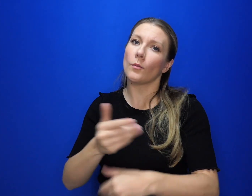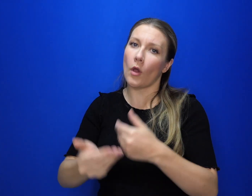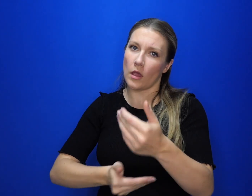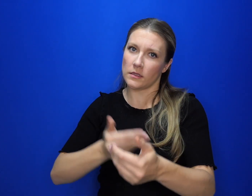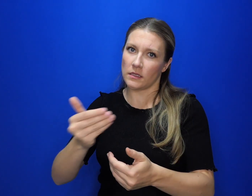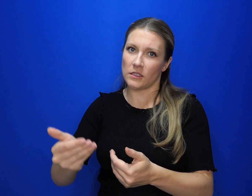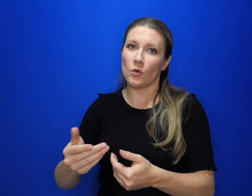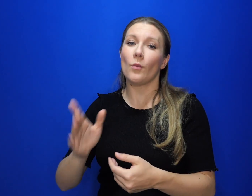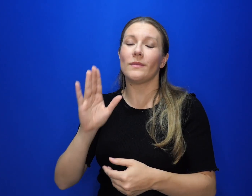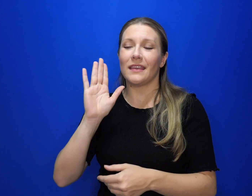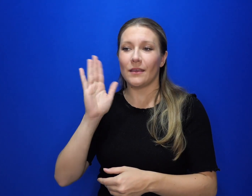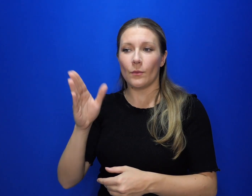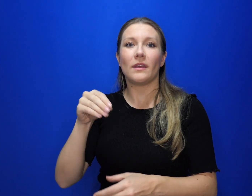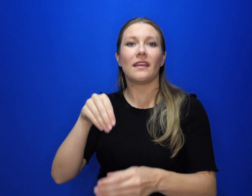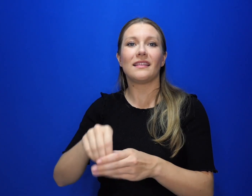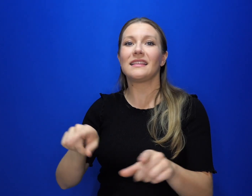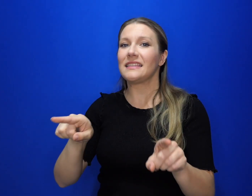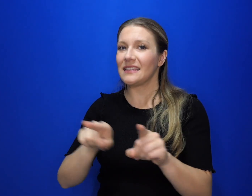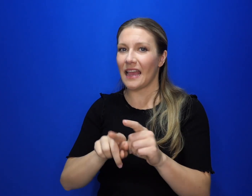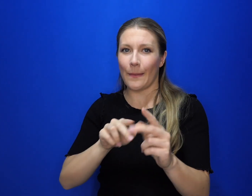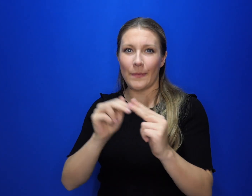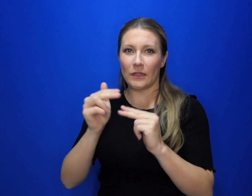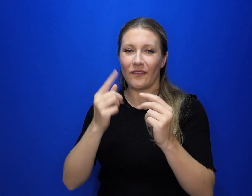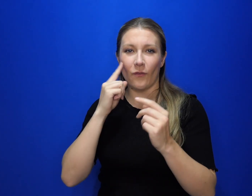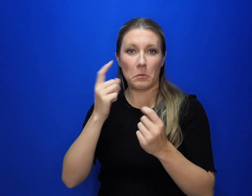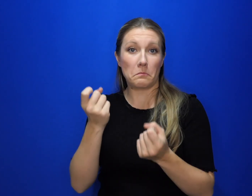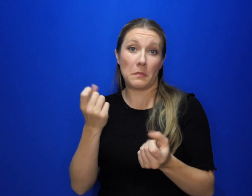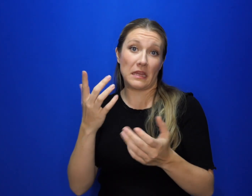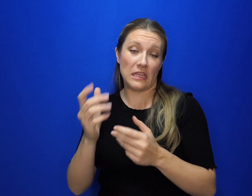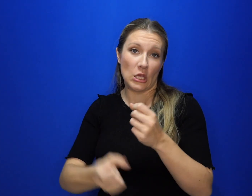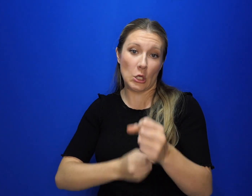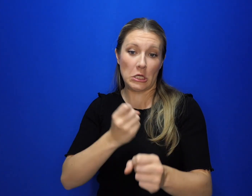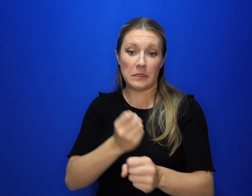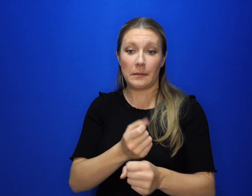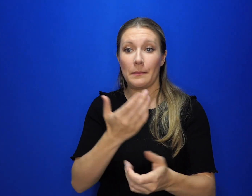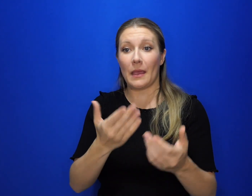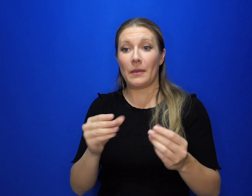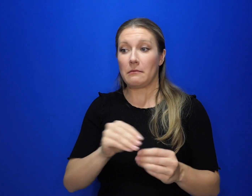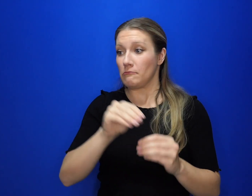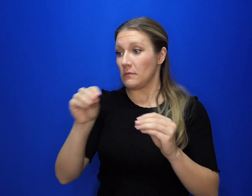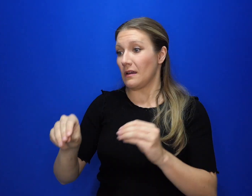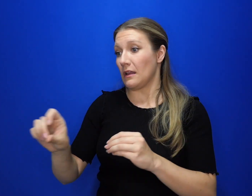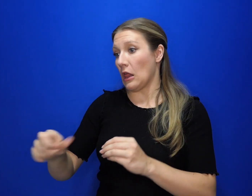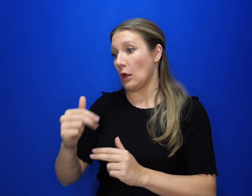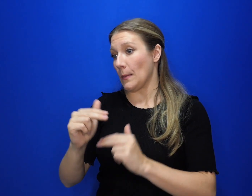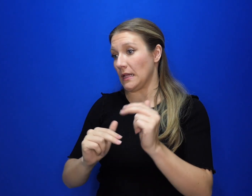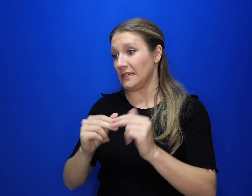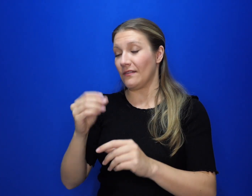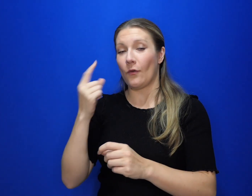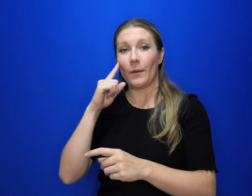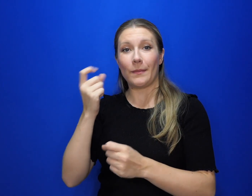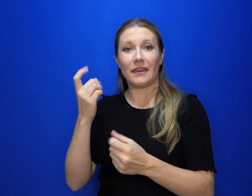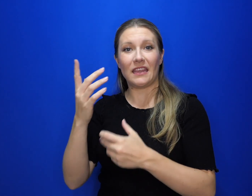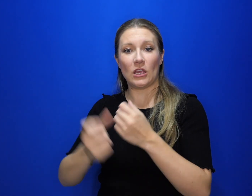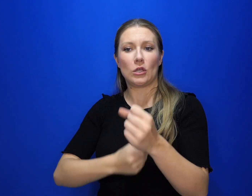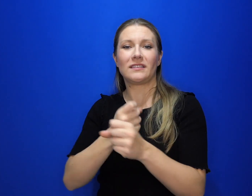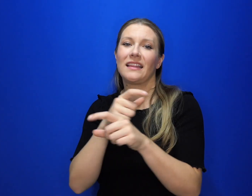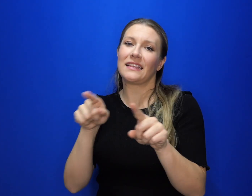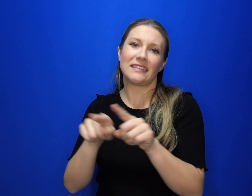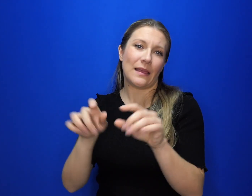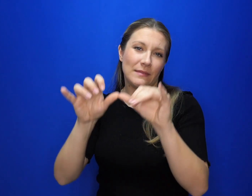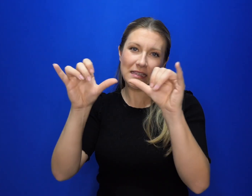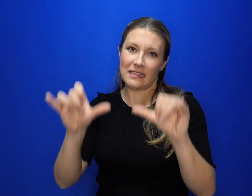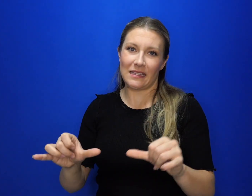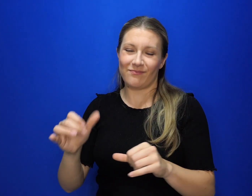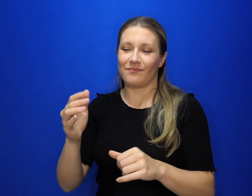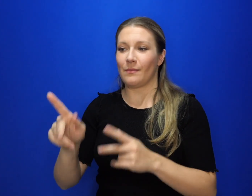process. You're going to be in the same building for a number of years. You might move to another building for a number of years. It's still the same system. These people